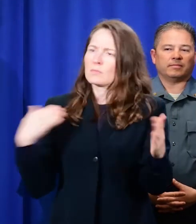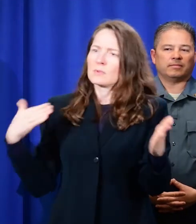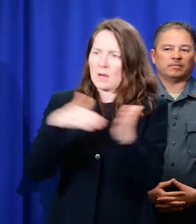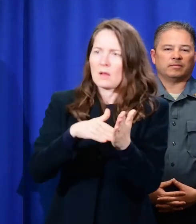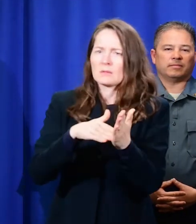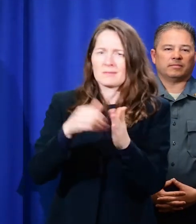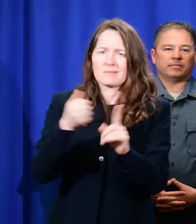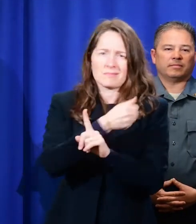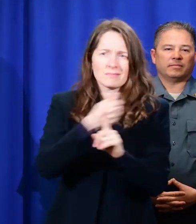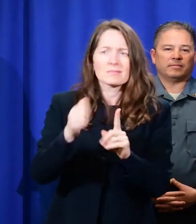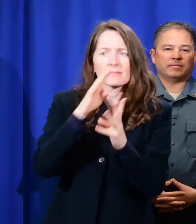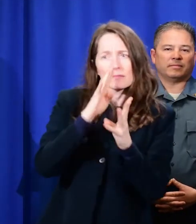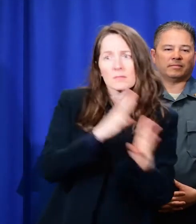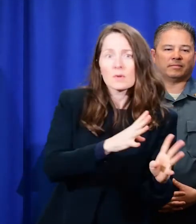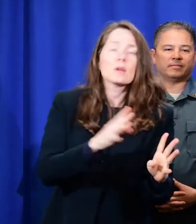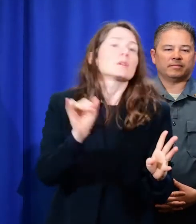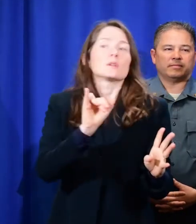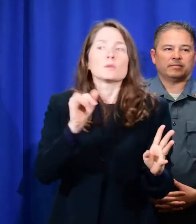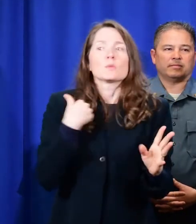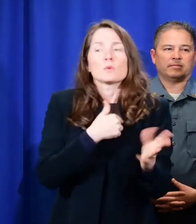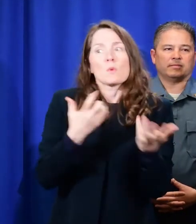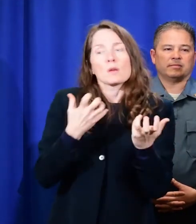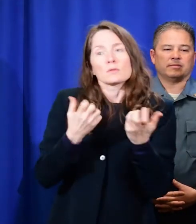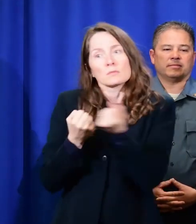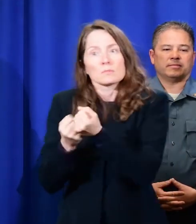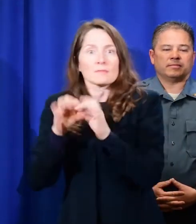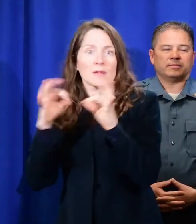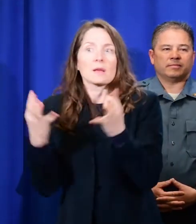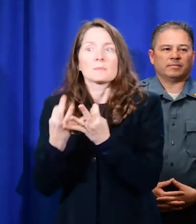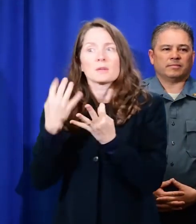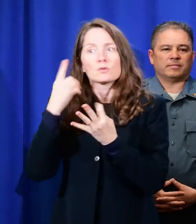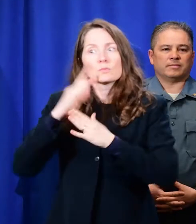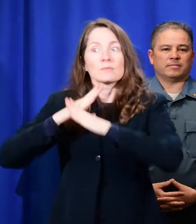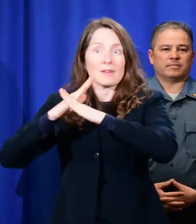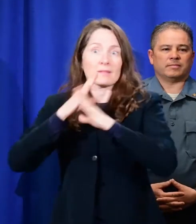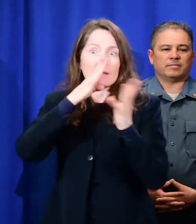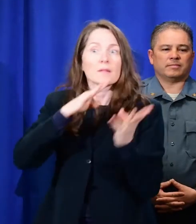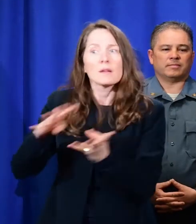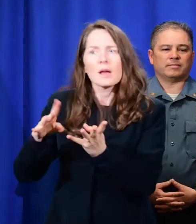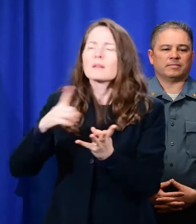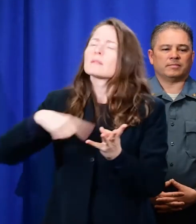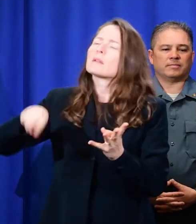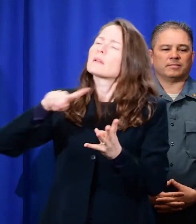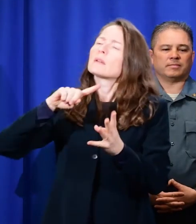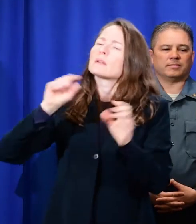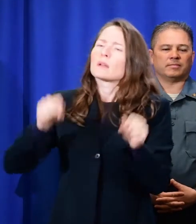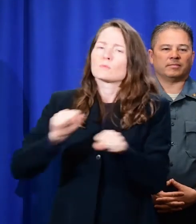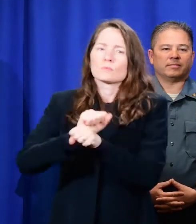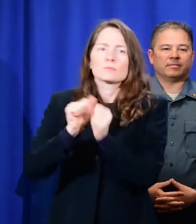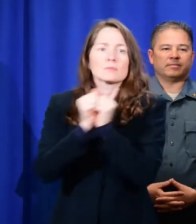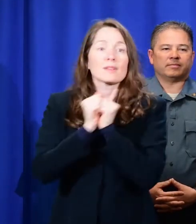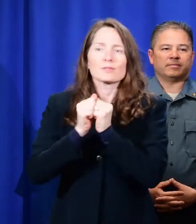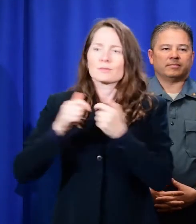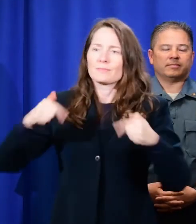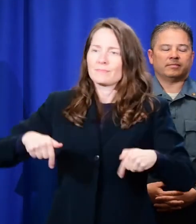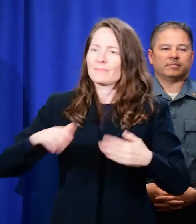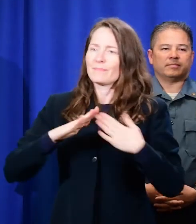families to prevent neglect, and work together as a community to ensure the very best for all of our children.